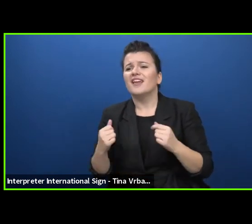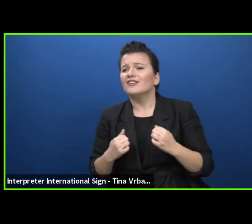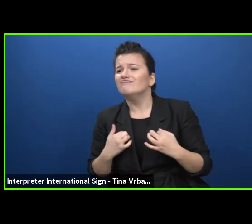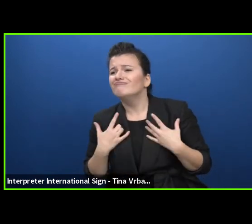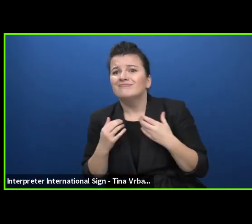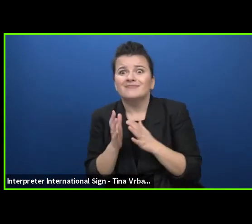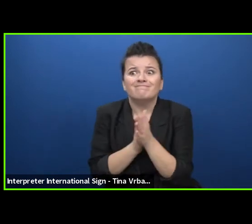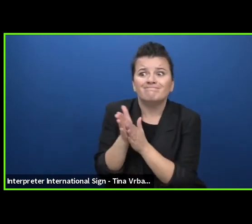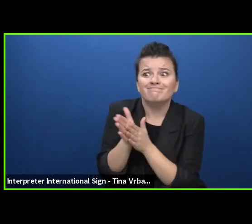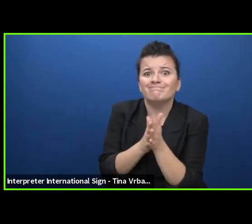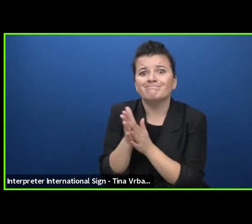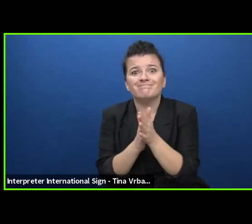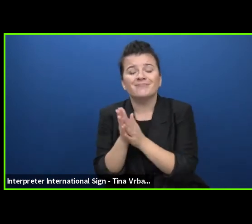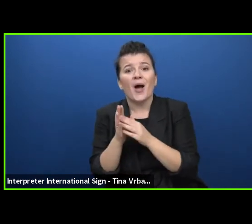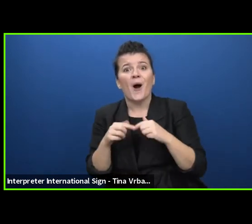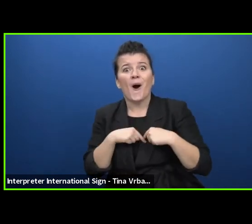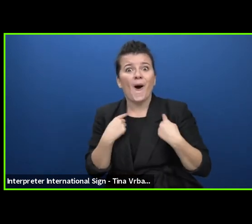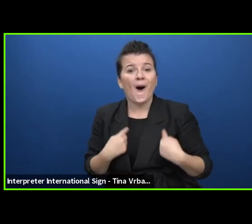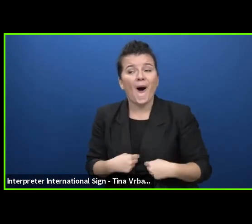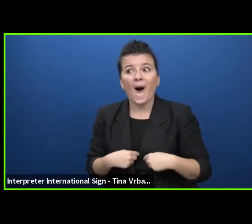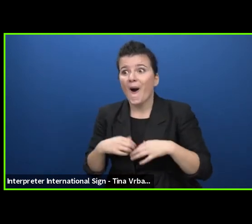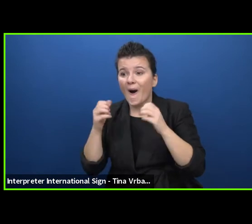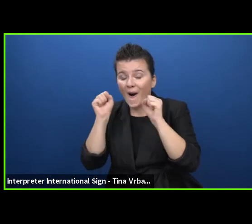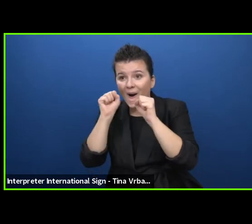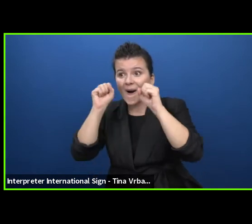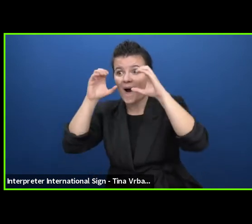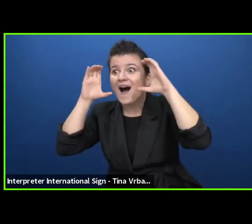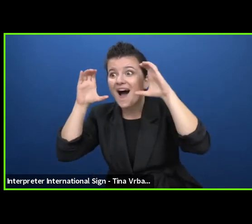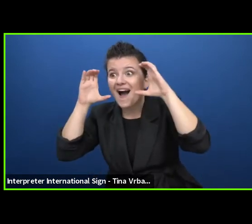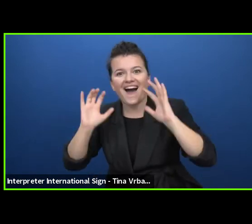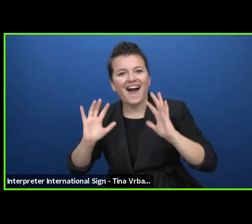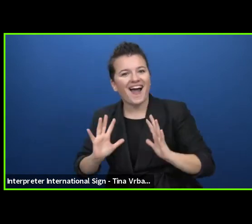Sincere and utterly precarious. Alive.